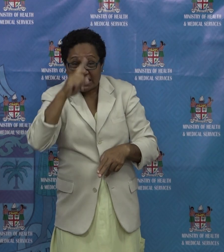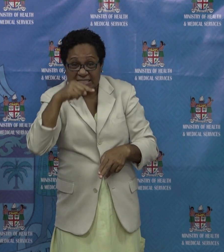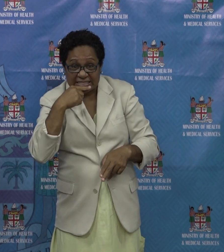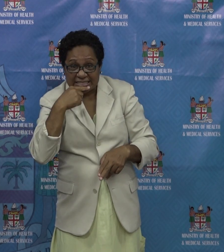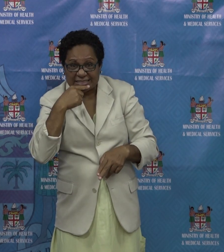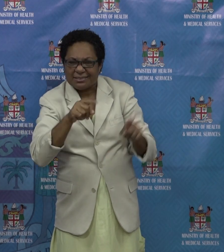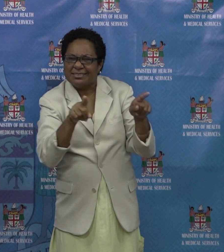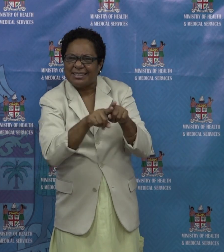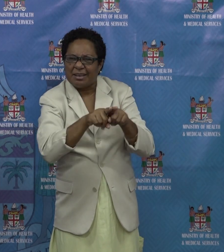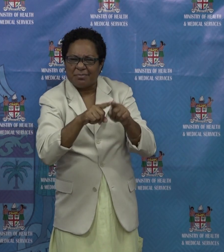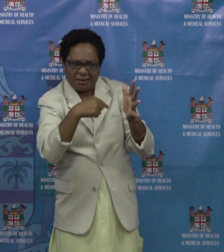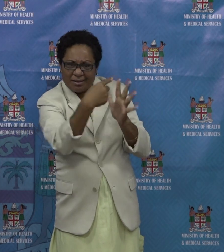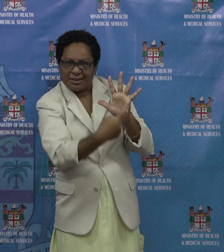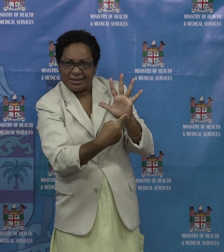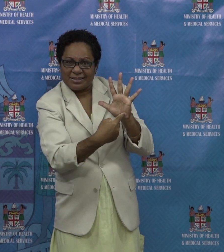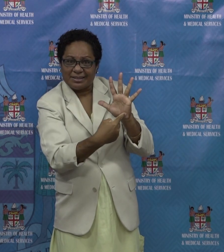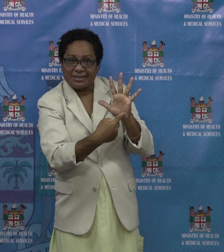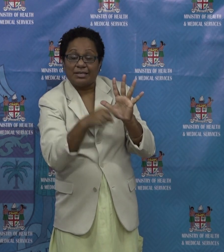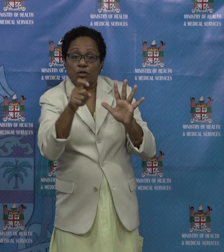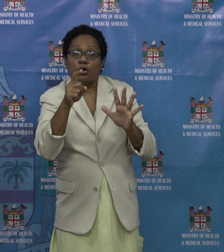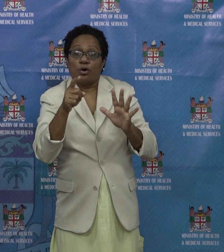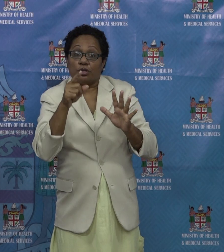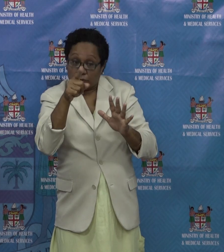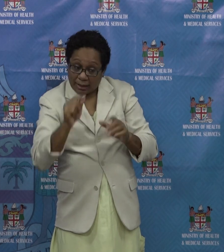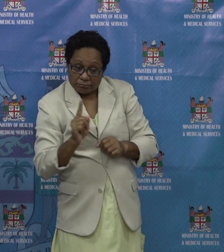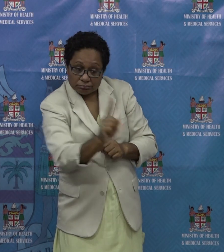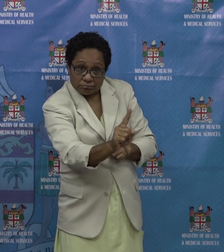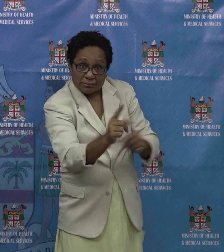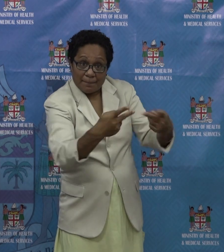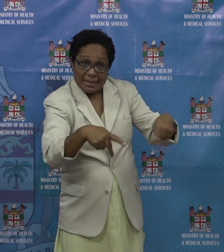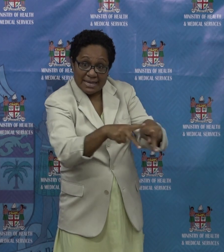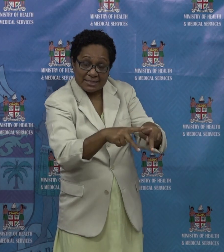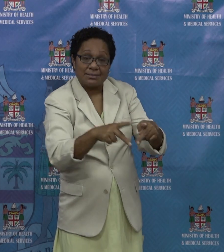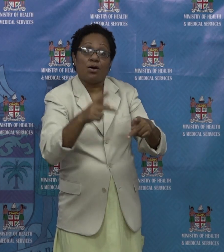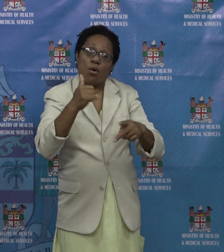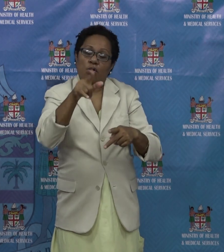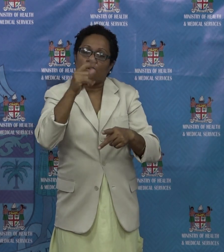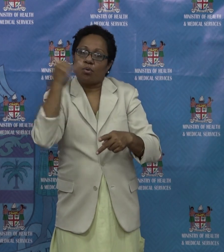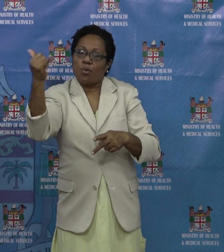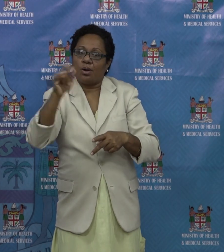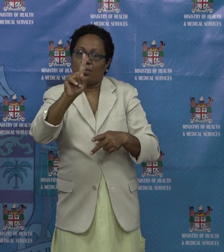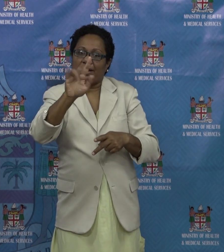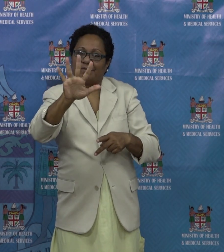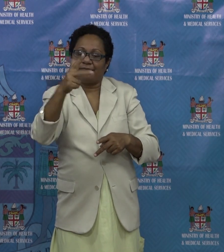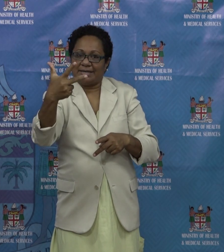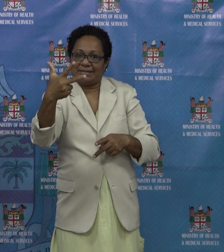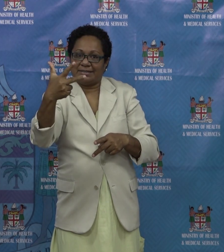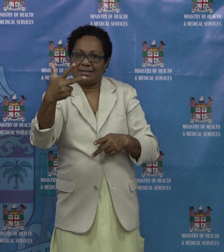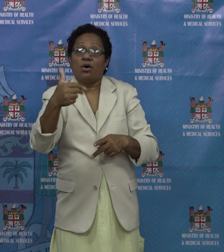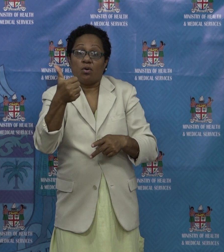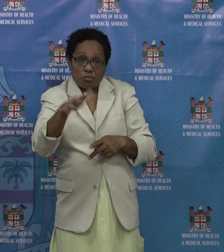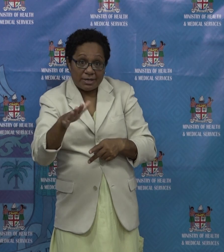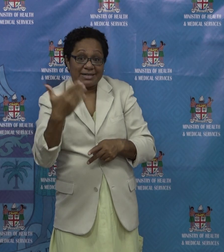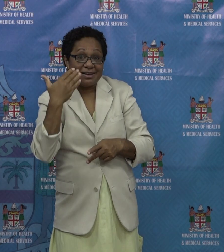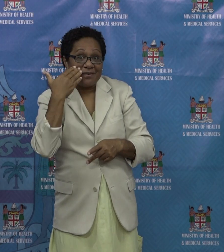number 158 or present to these clinics. We've diagnosed a fair bit of our current positive